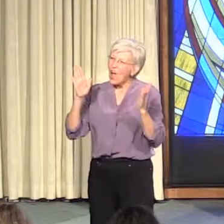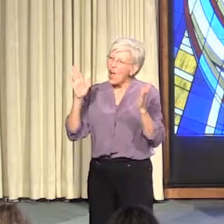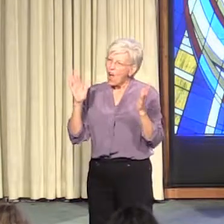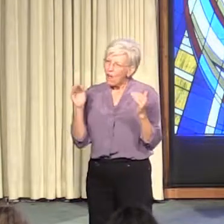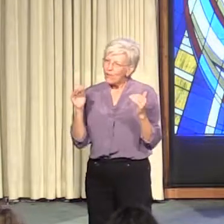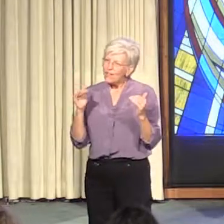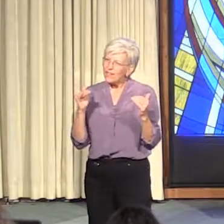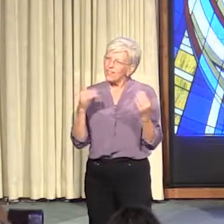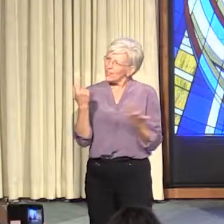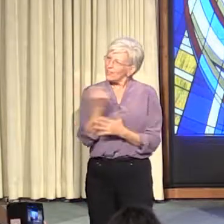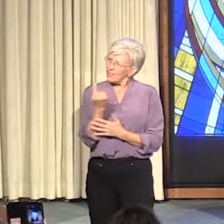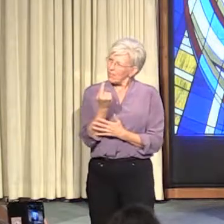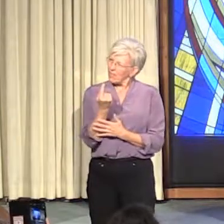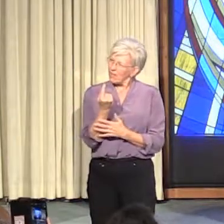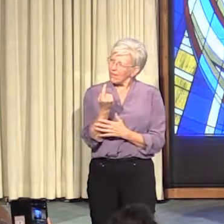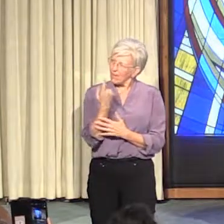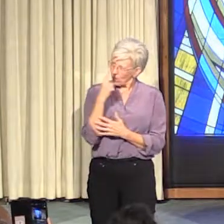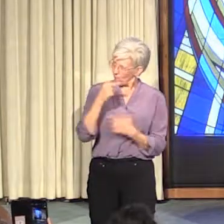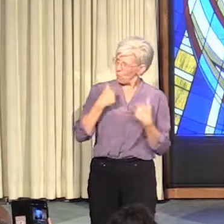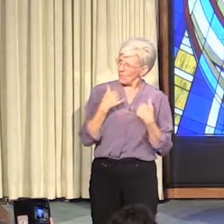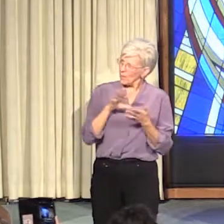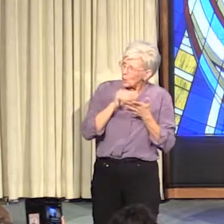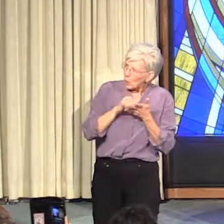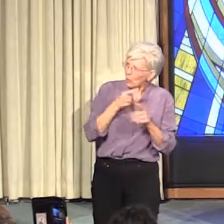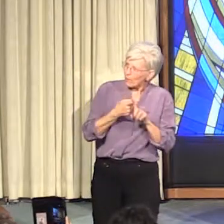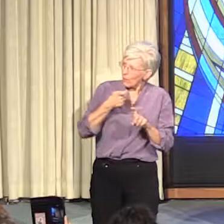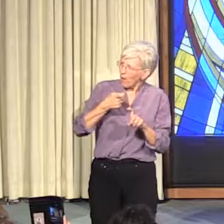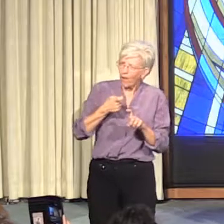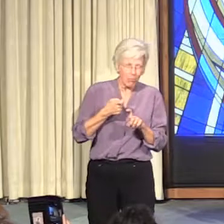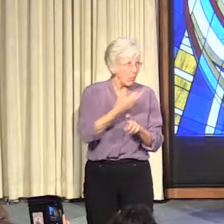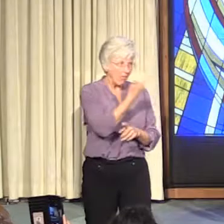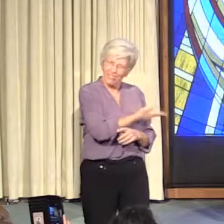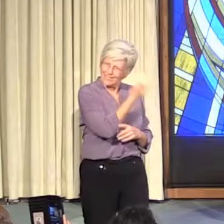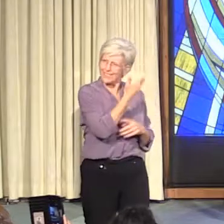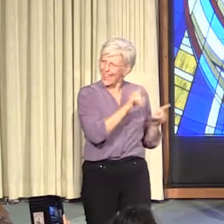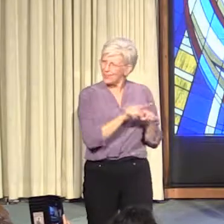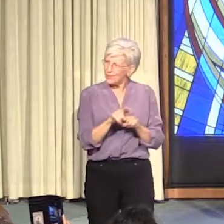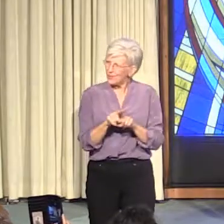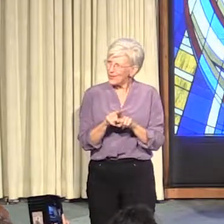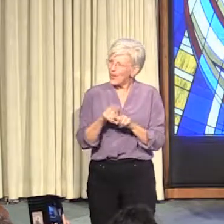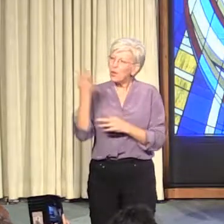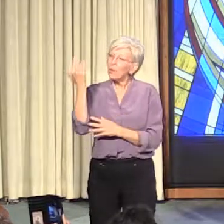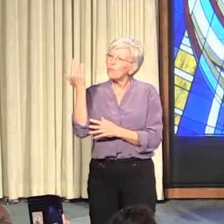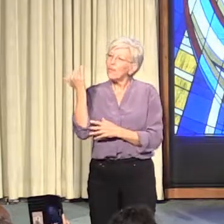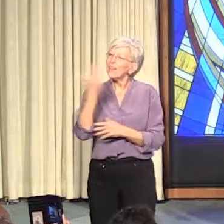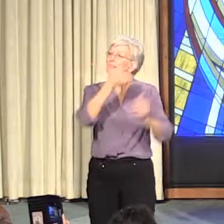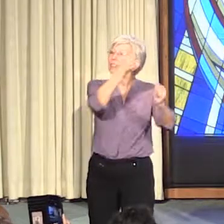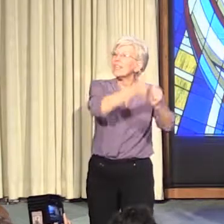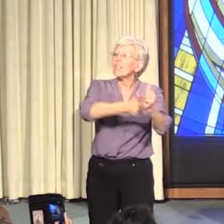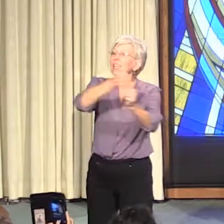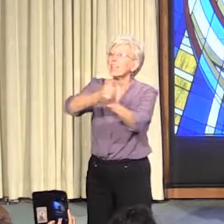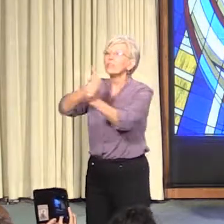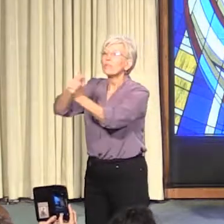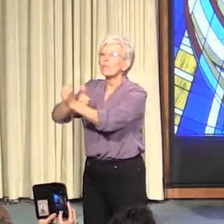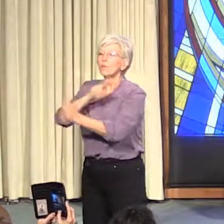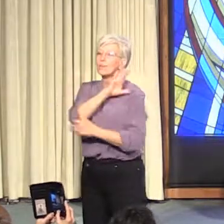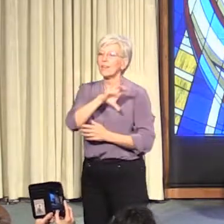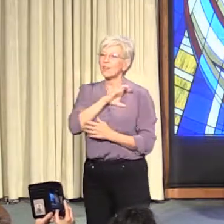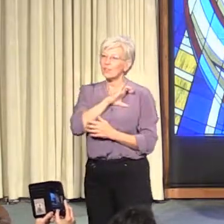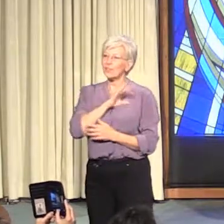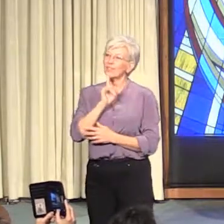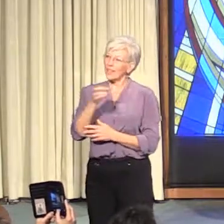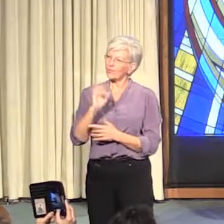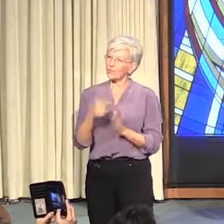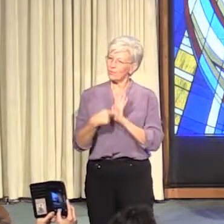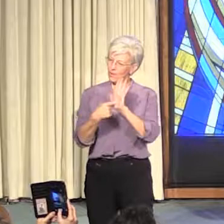something for me to learn from this guy too, because each of those characters actually represents